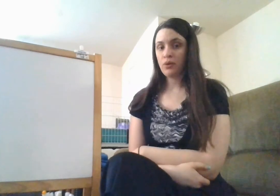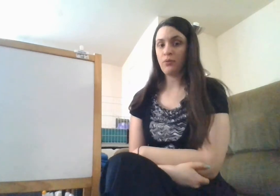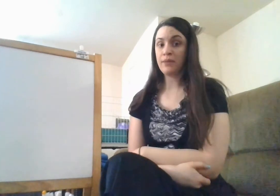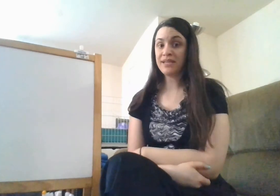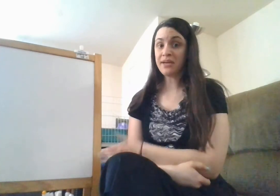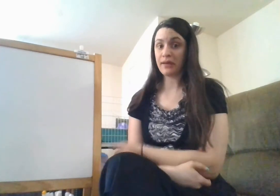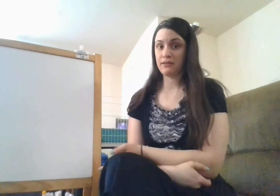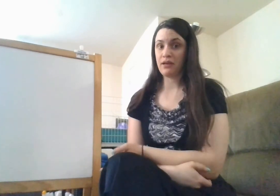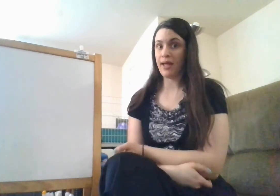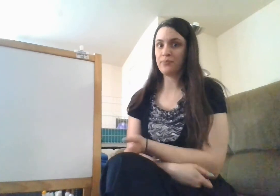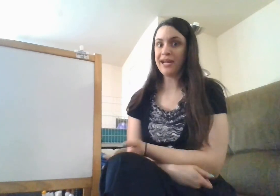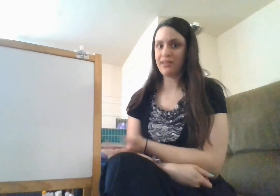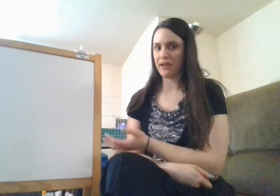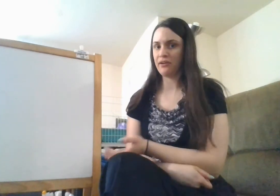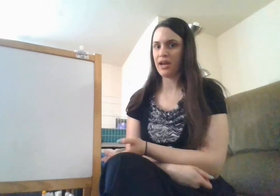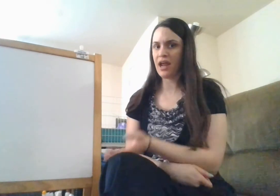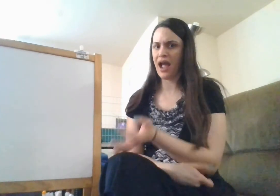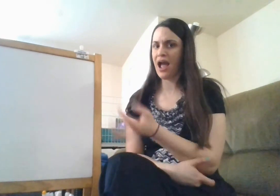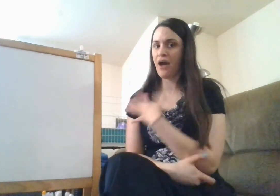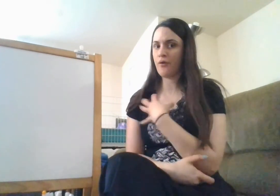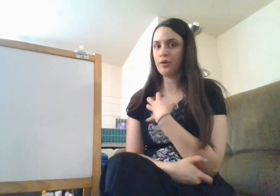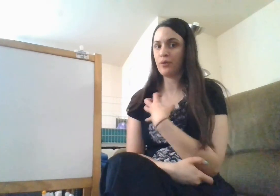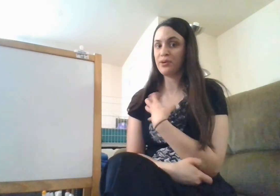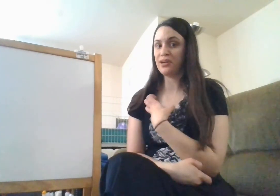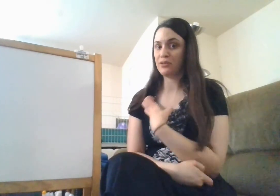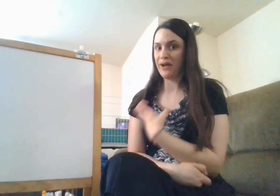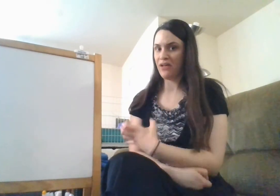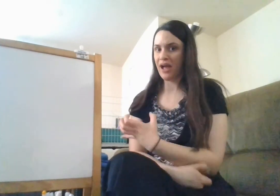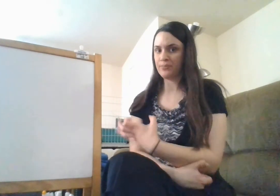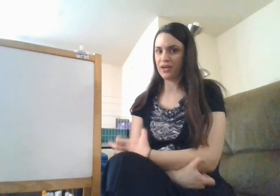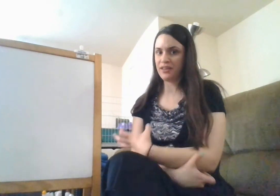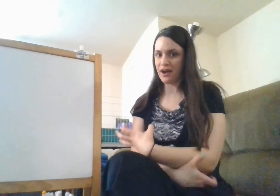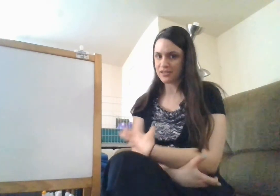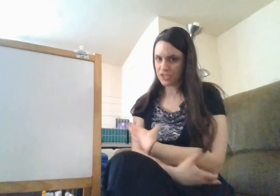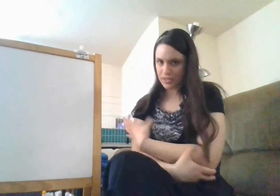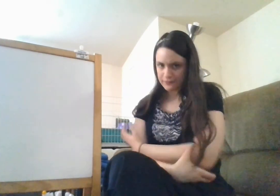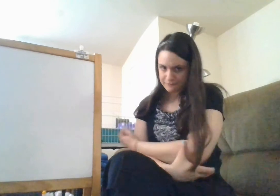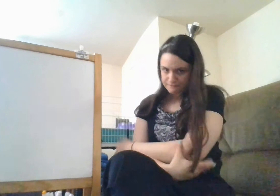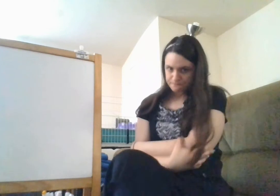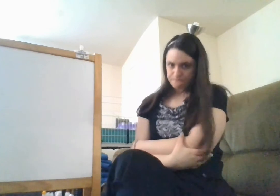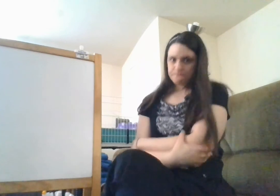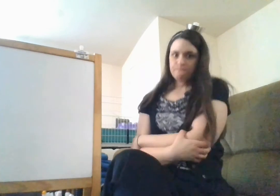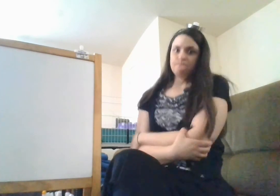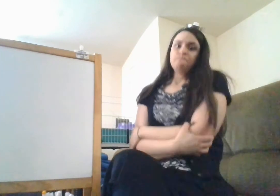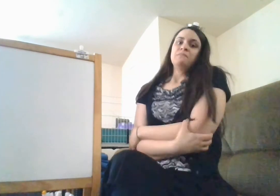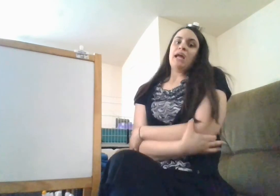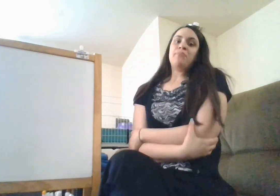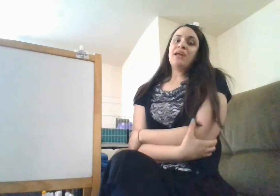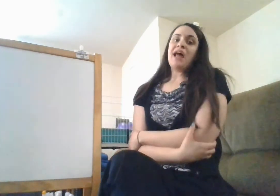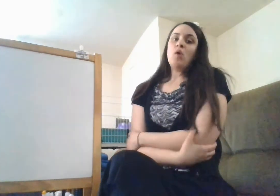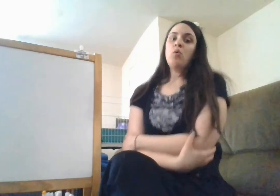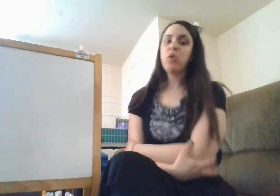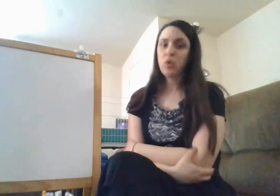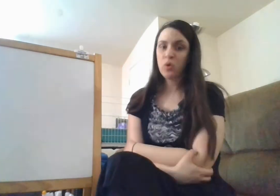what am I doing? I'm breathing, right? How do I breathe? Well, I breathe in oxygen and breathe out